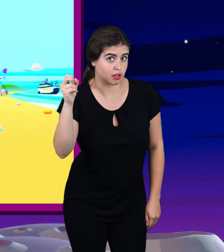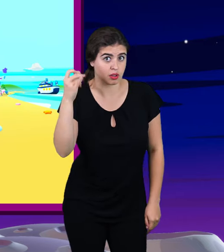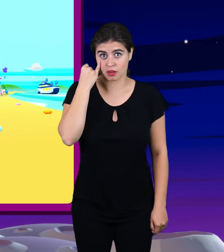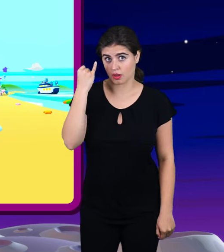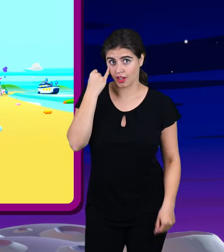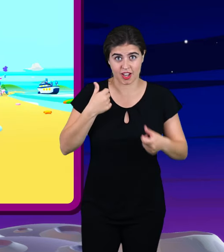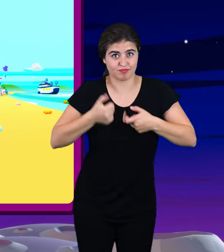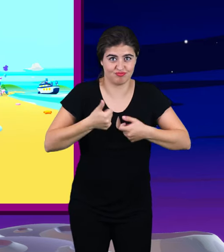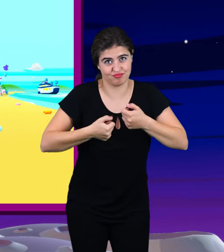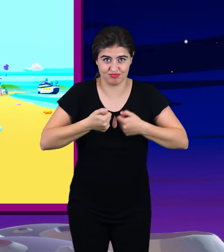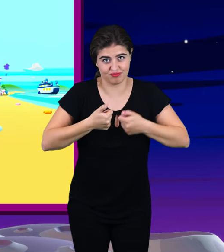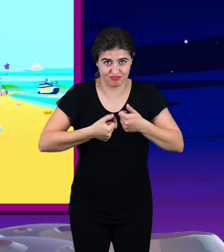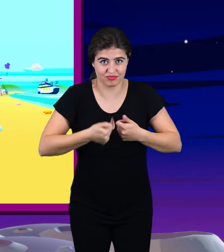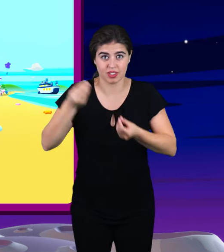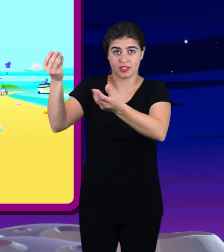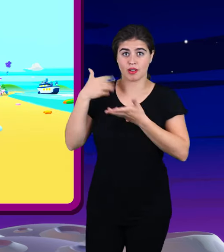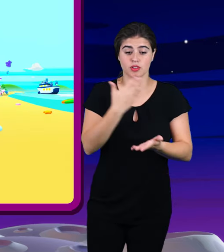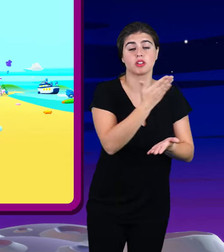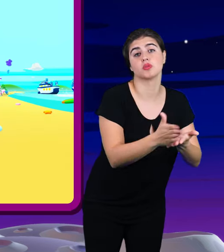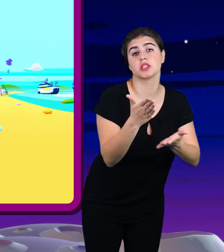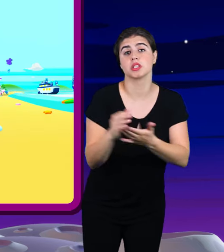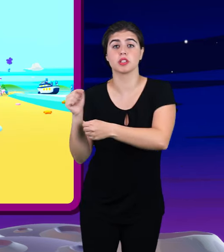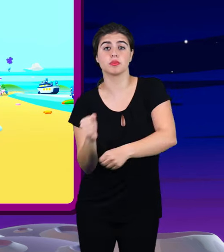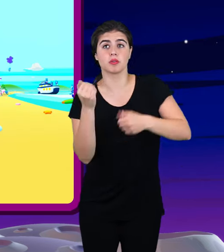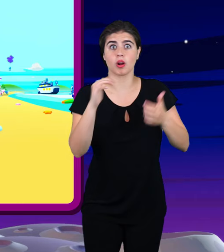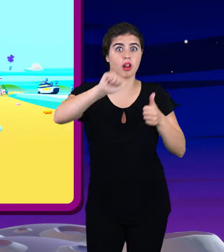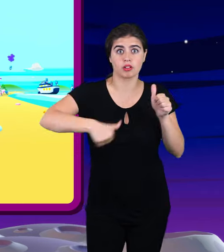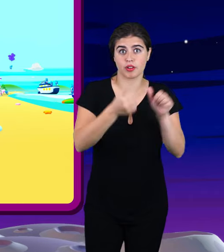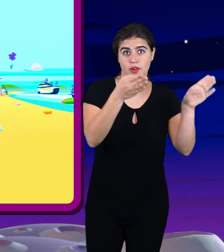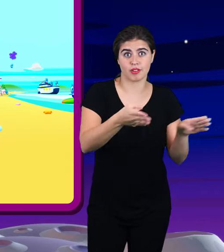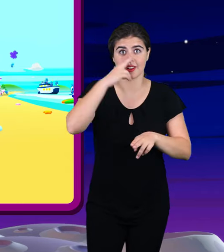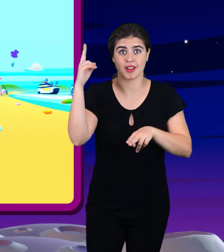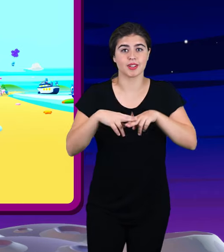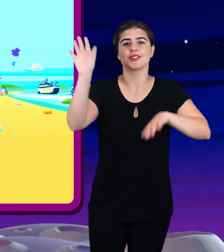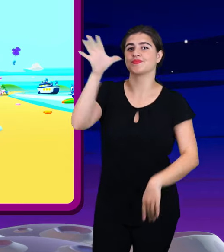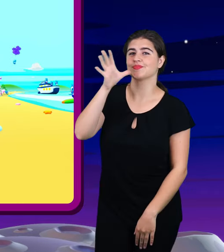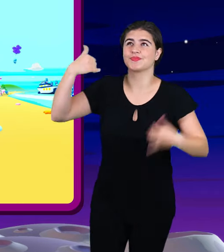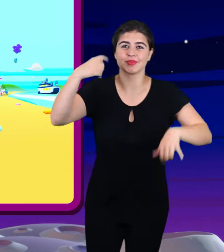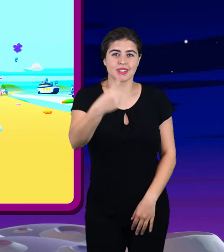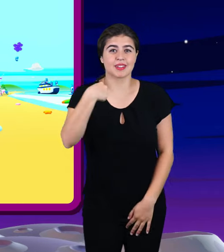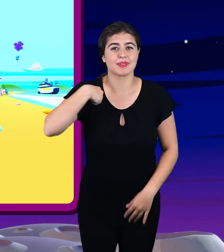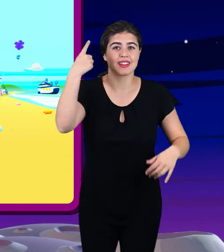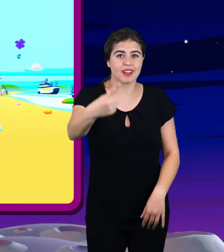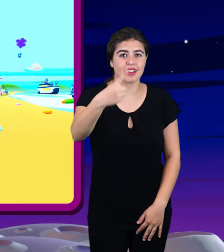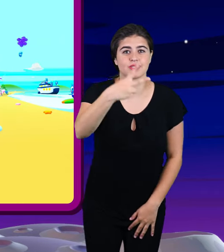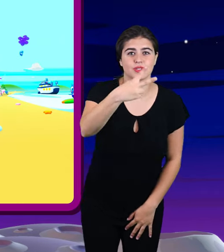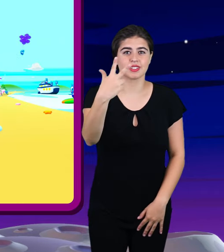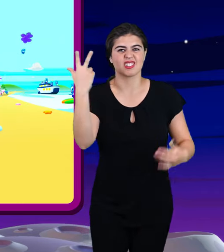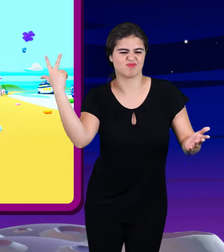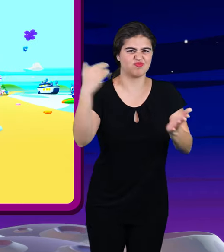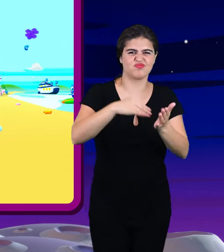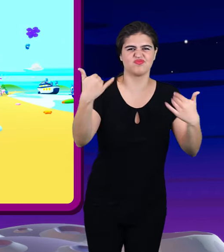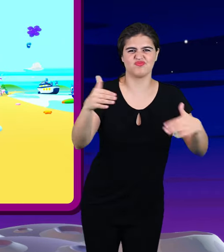please tell me if that's okay? If you wanna look so sweet, or another fun plan B. Oof, mommy, play with me, 1, 2, 3. More than